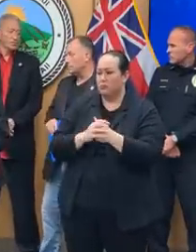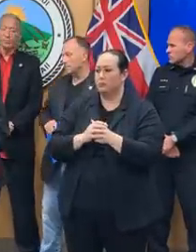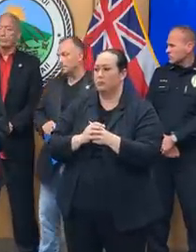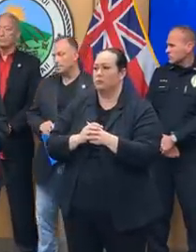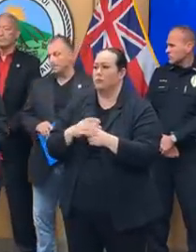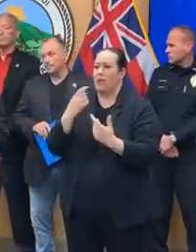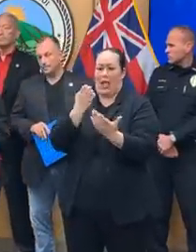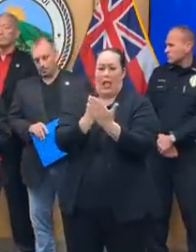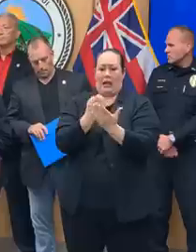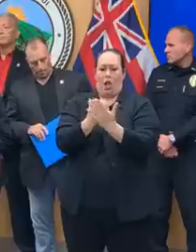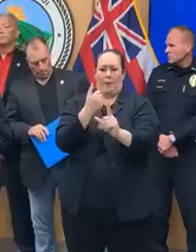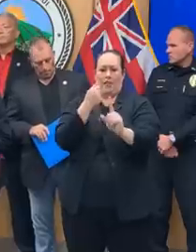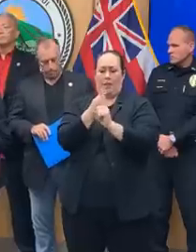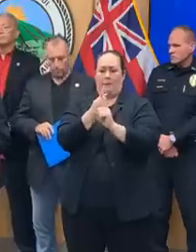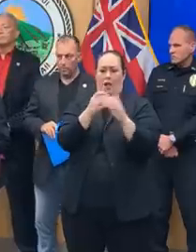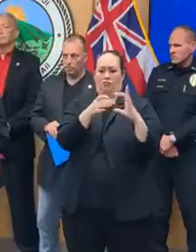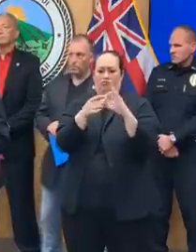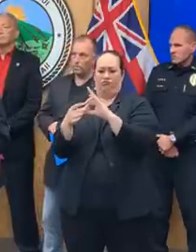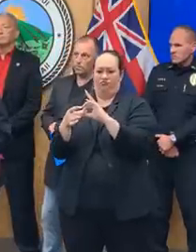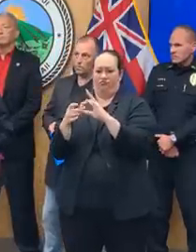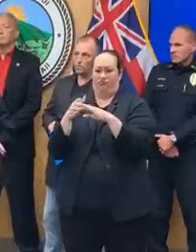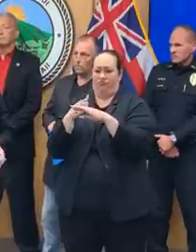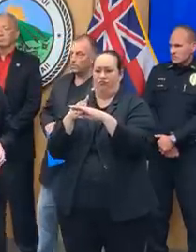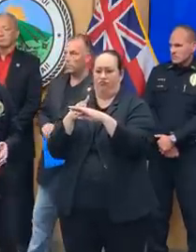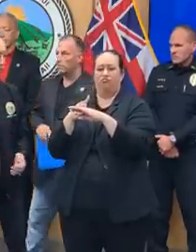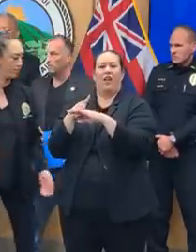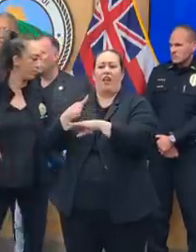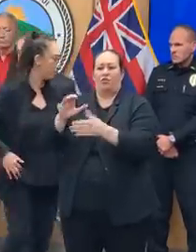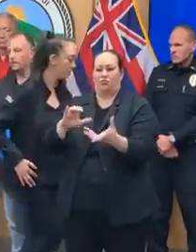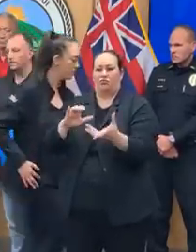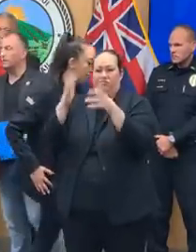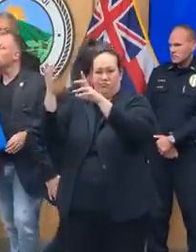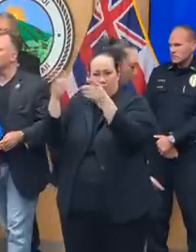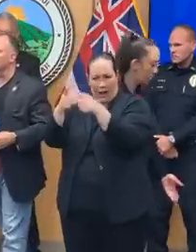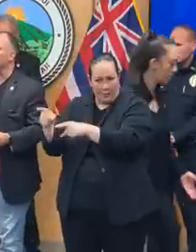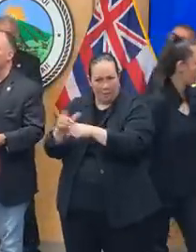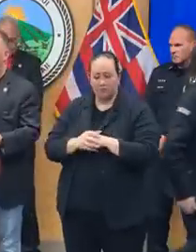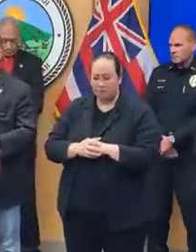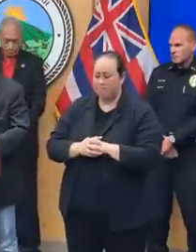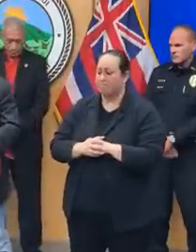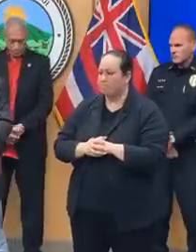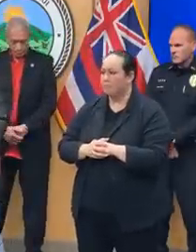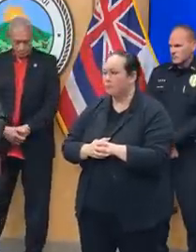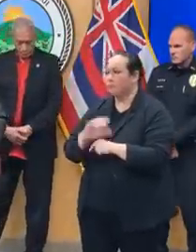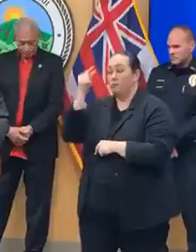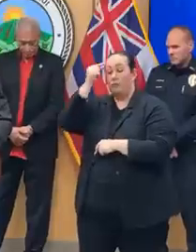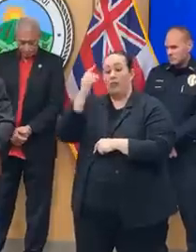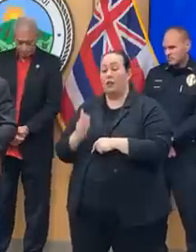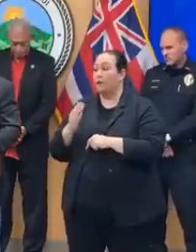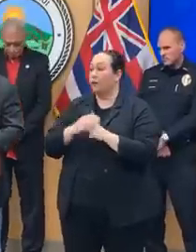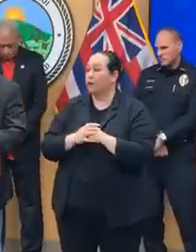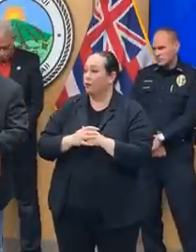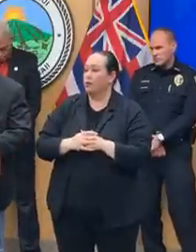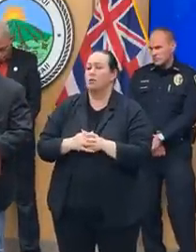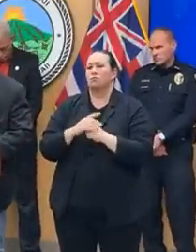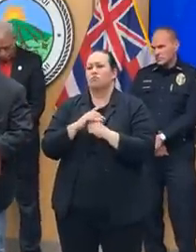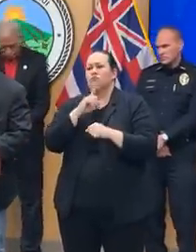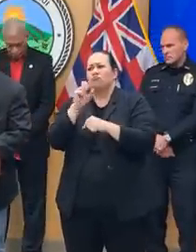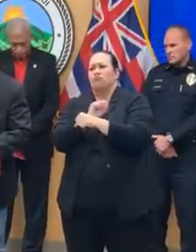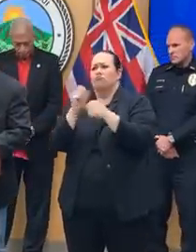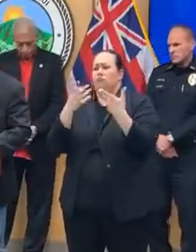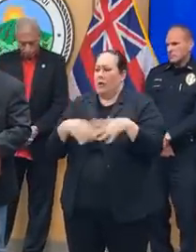economic impacts as it relates post-disaster. Yeah. Thank you for that question. No, it's an important question